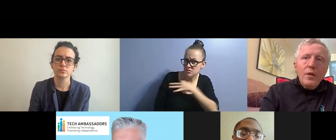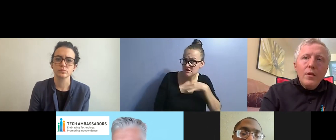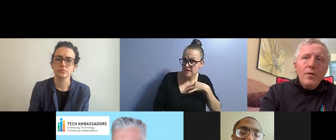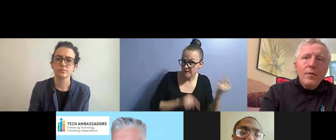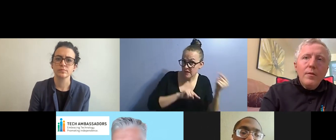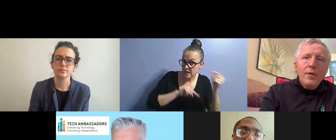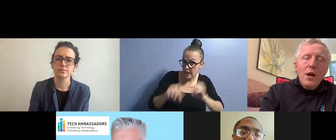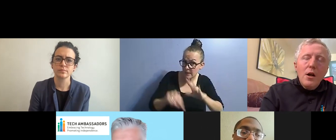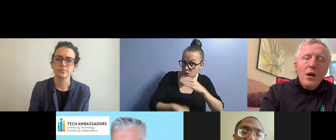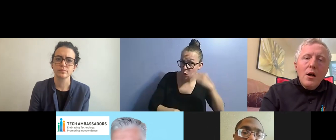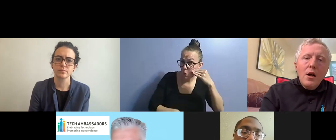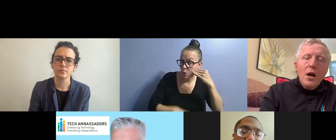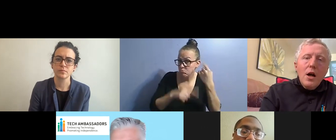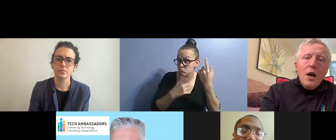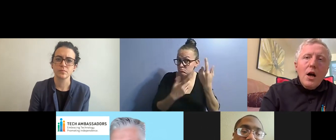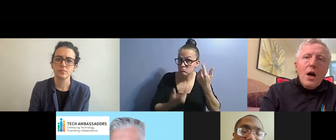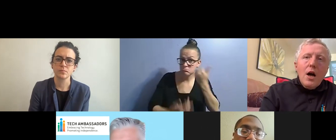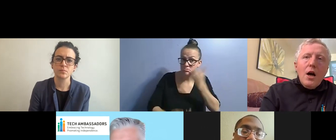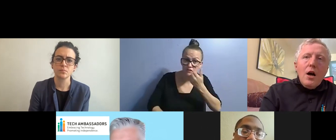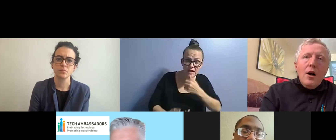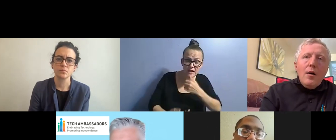you completely independent that way?